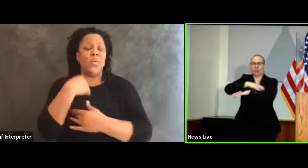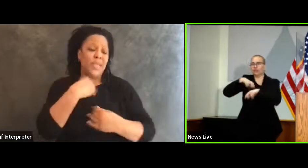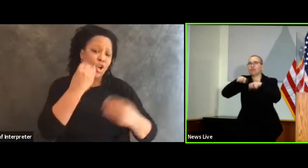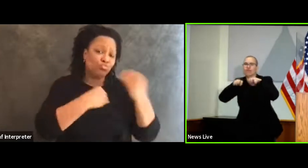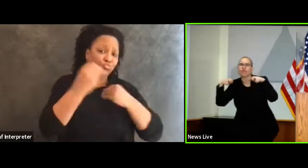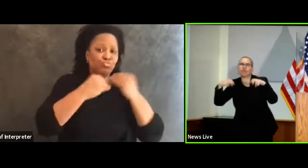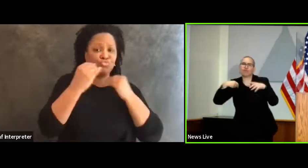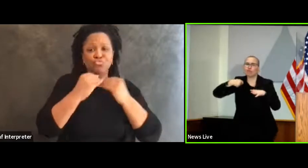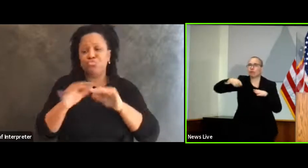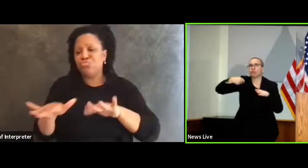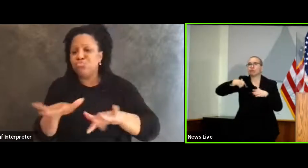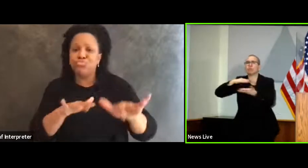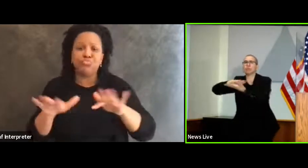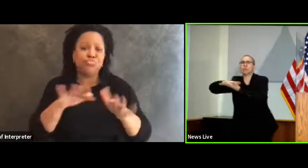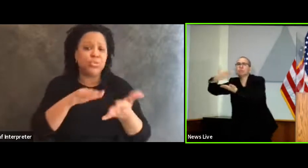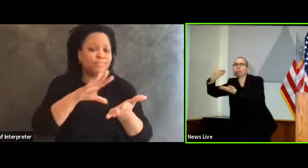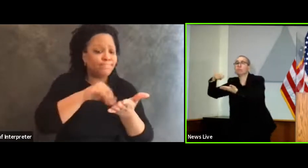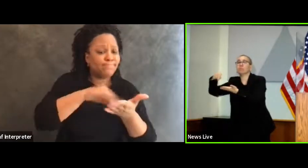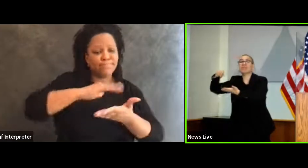distance learning, doing math.